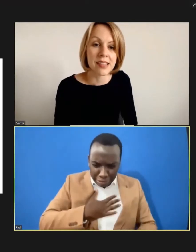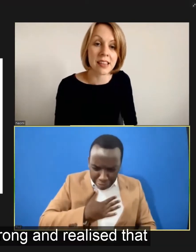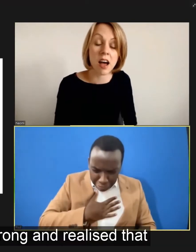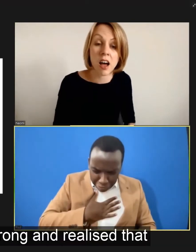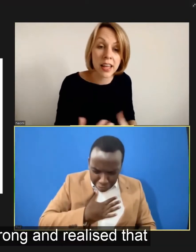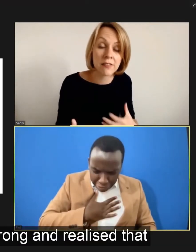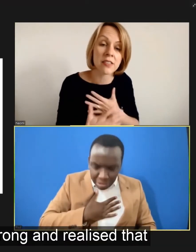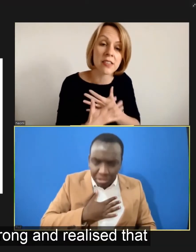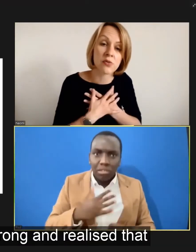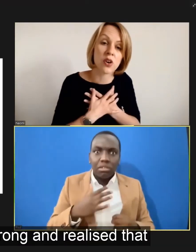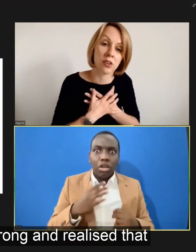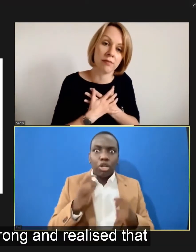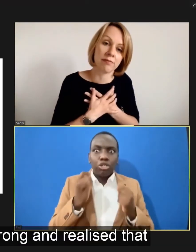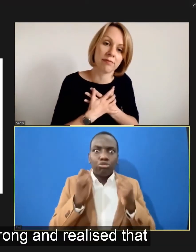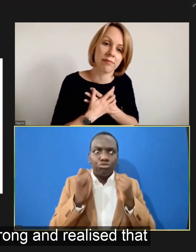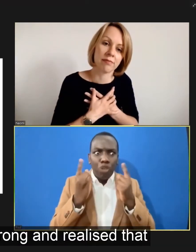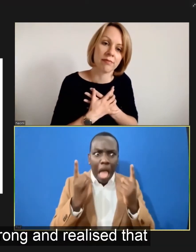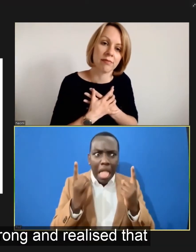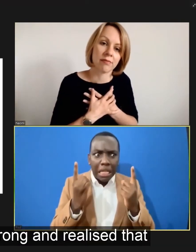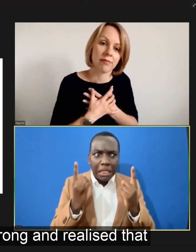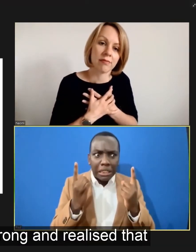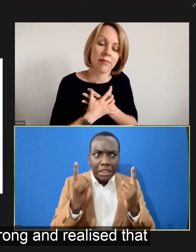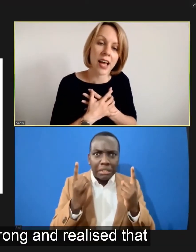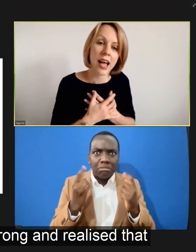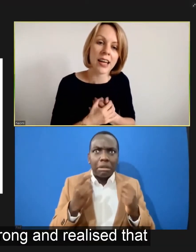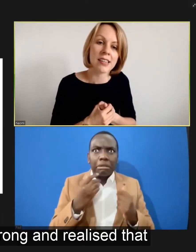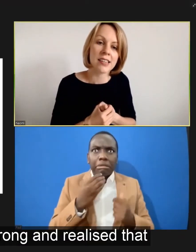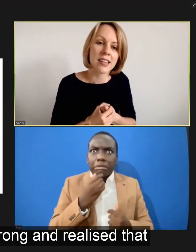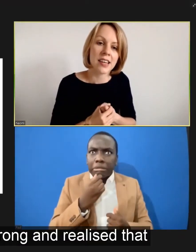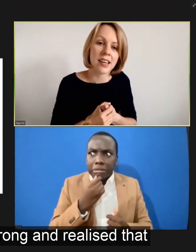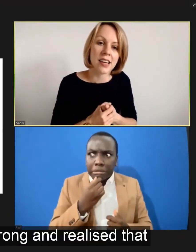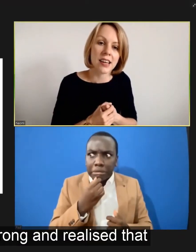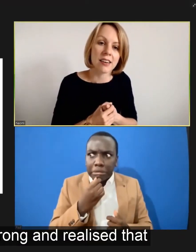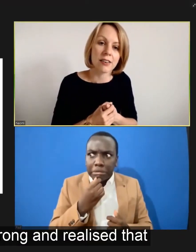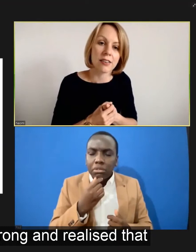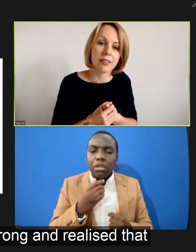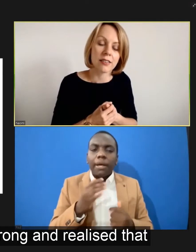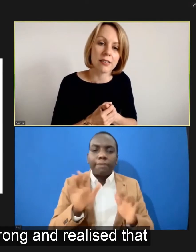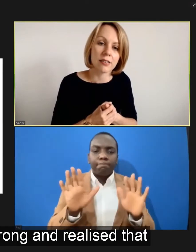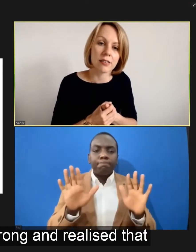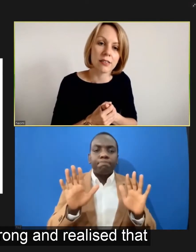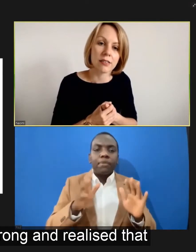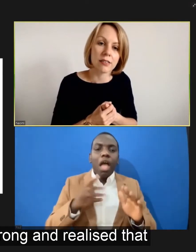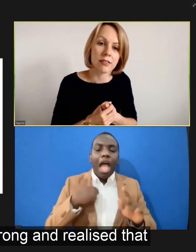Say that I have done this wrong. And